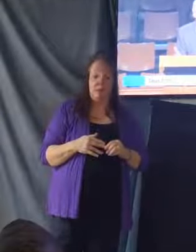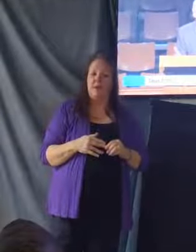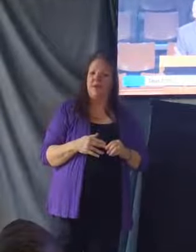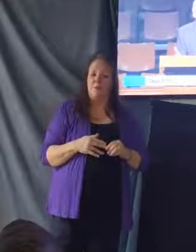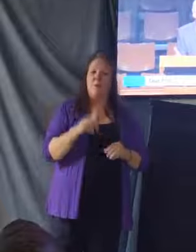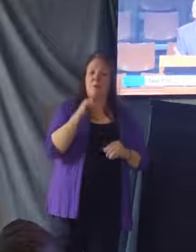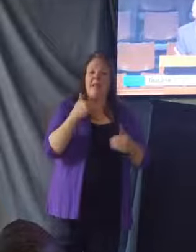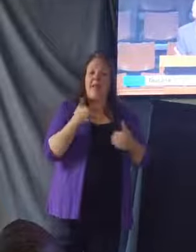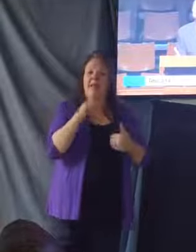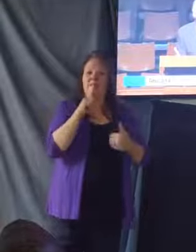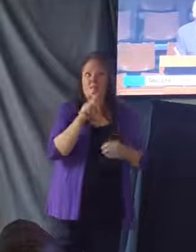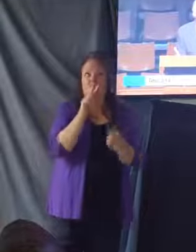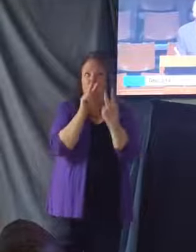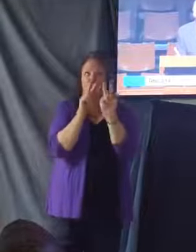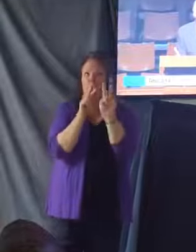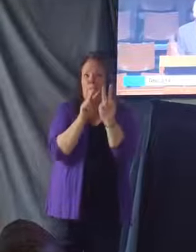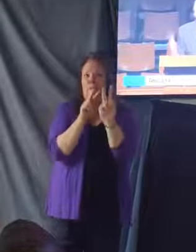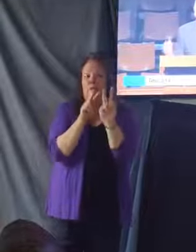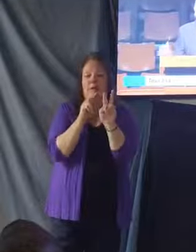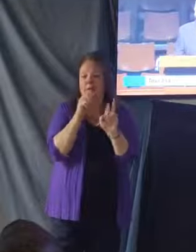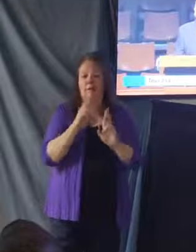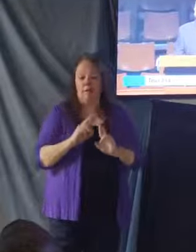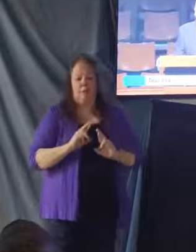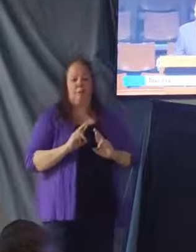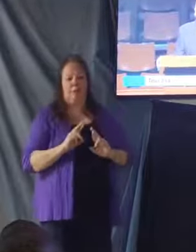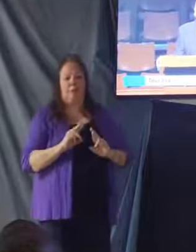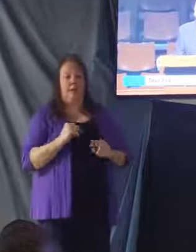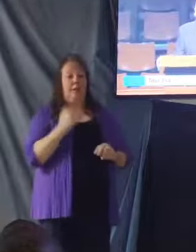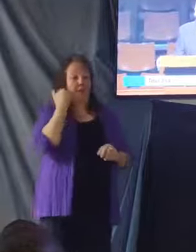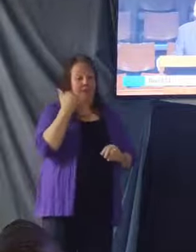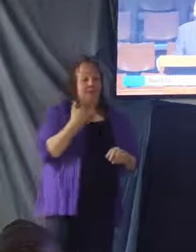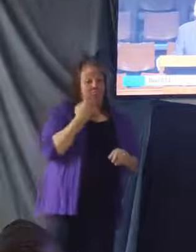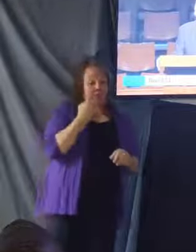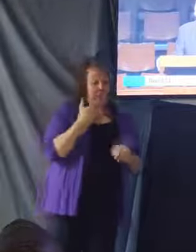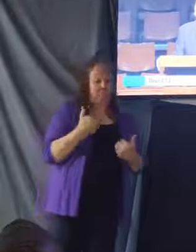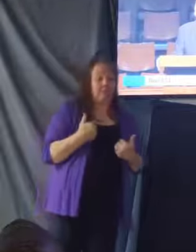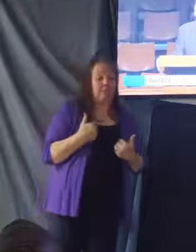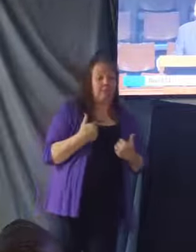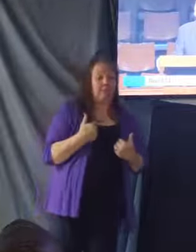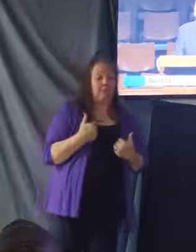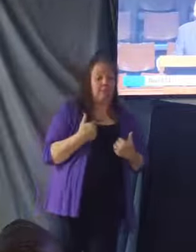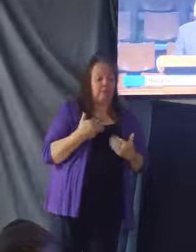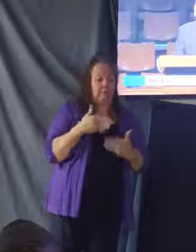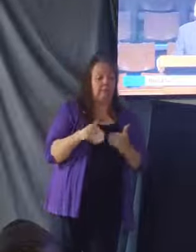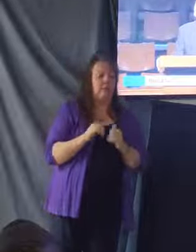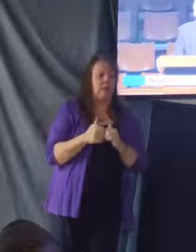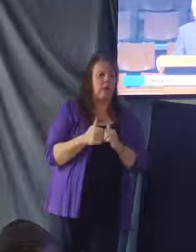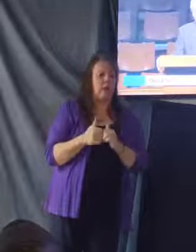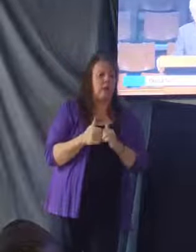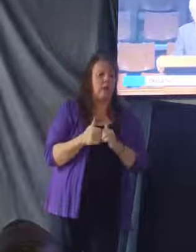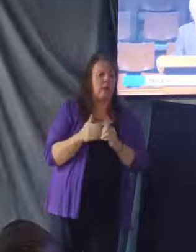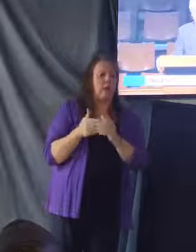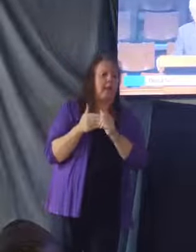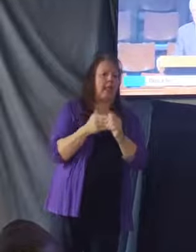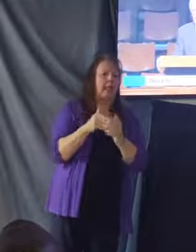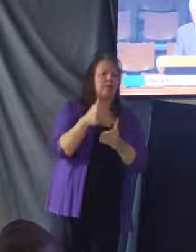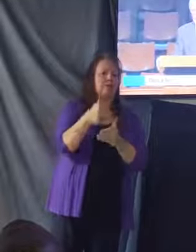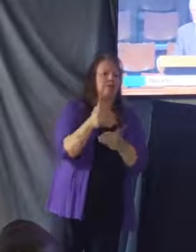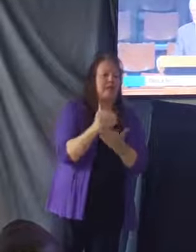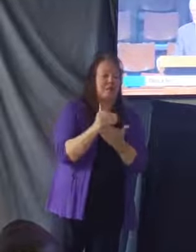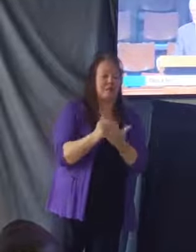There is real hope. And if we have doubt, look how he wraps this up and leads into the